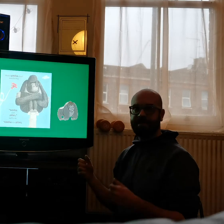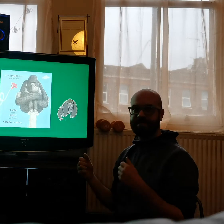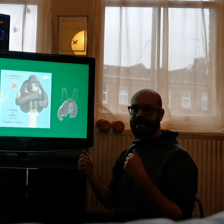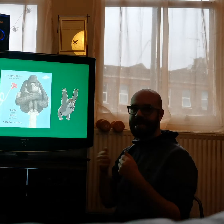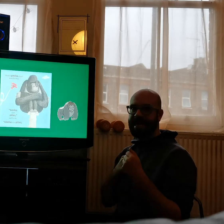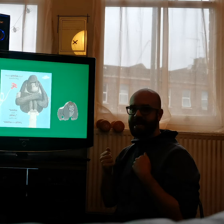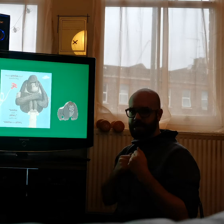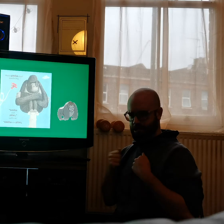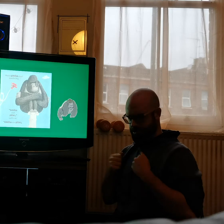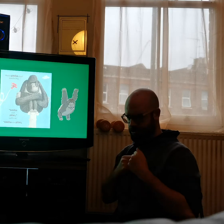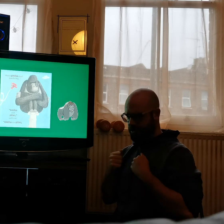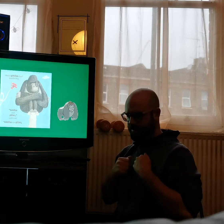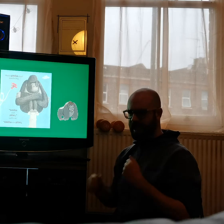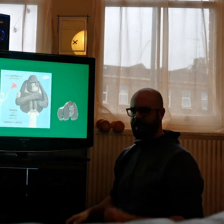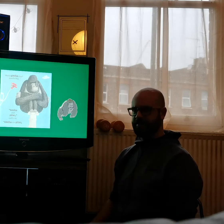It's a gorilla.